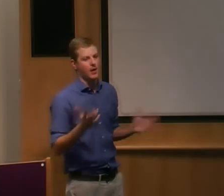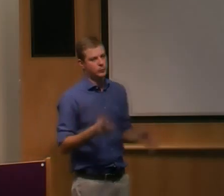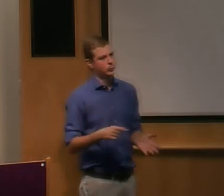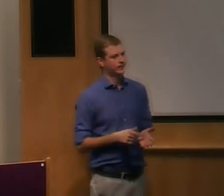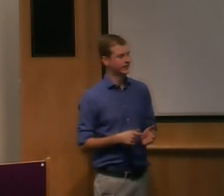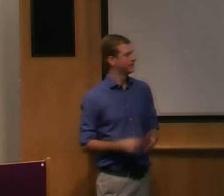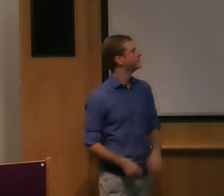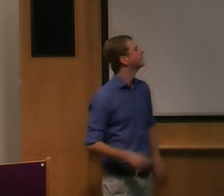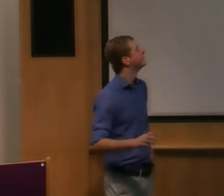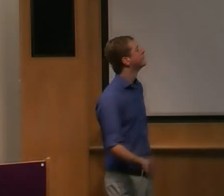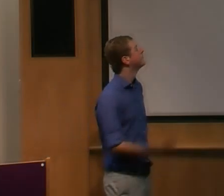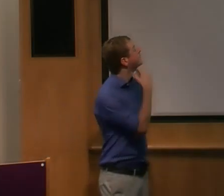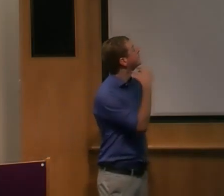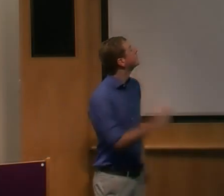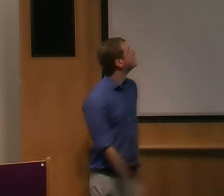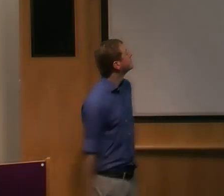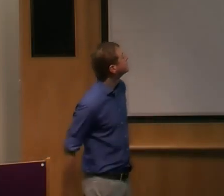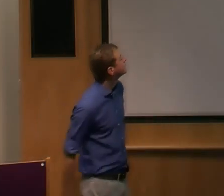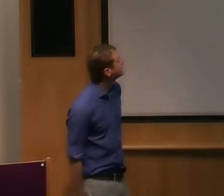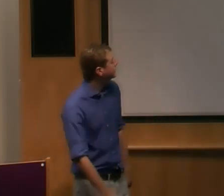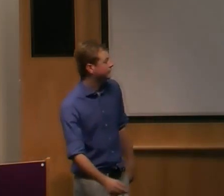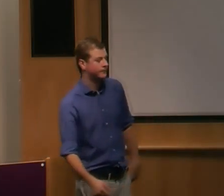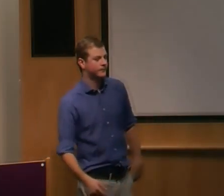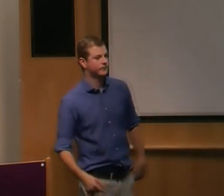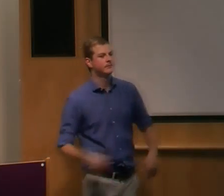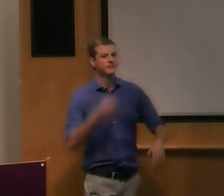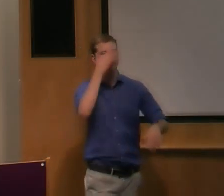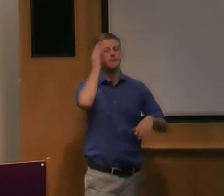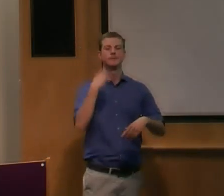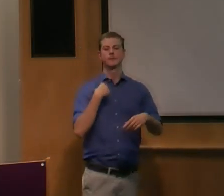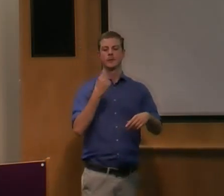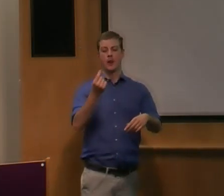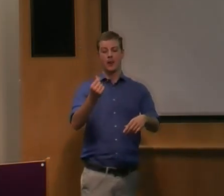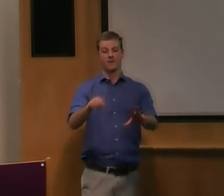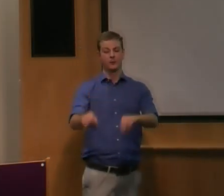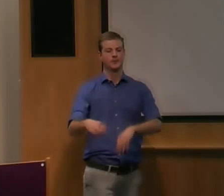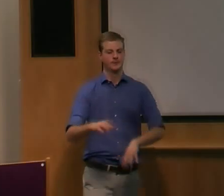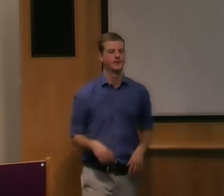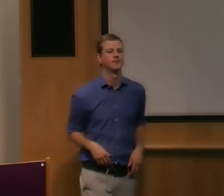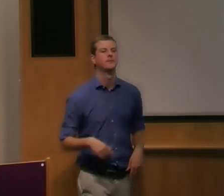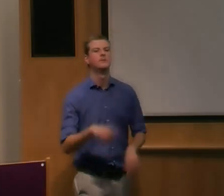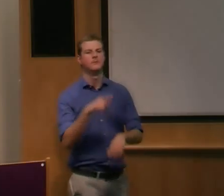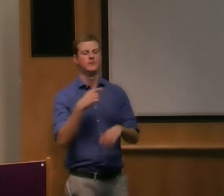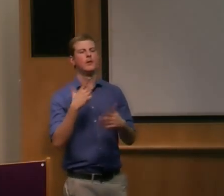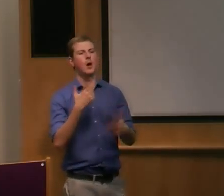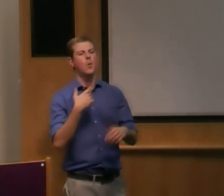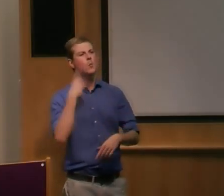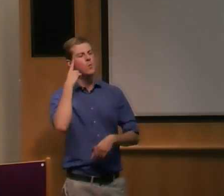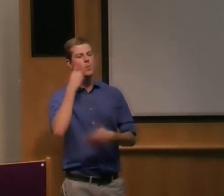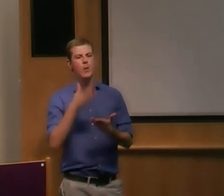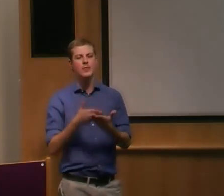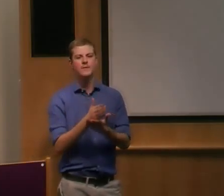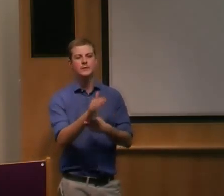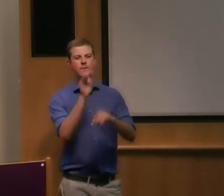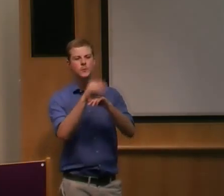the UN Convention. So we need them to look at the laws we have in the United Kingdom and sign it and adopt it in the United Kingdom.